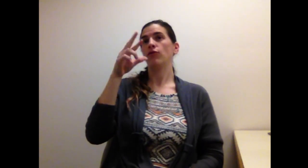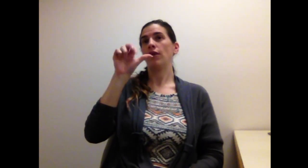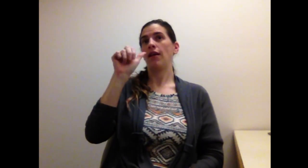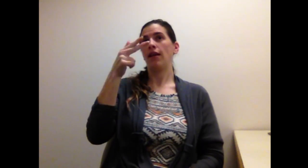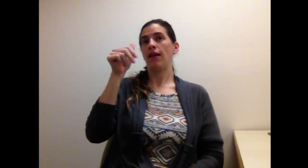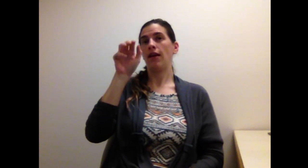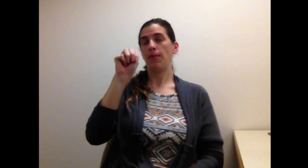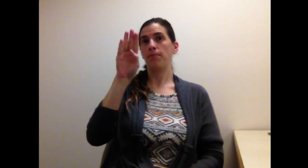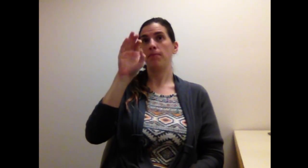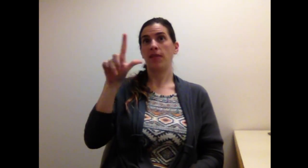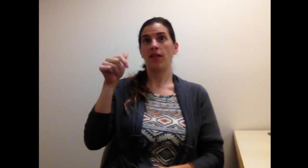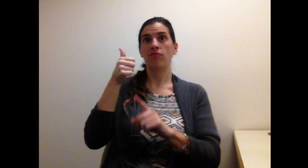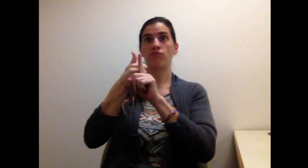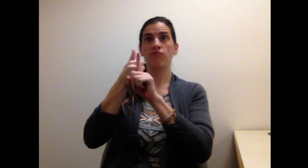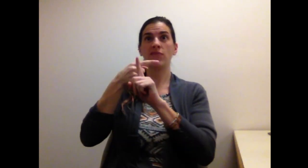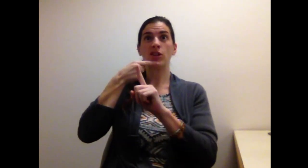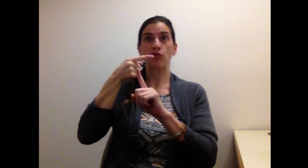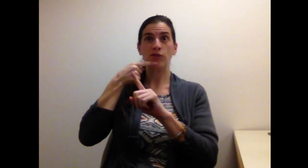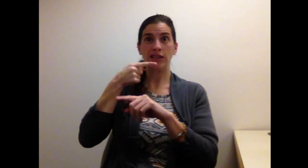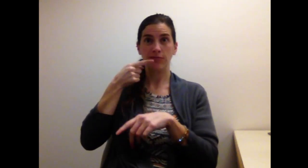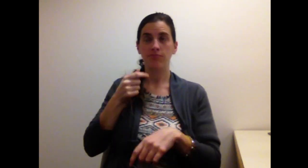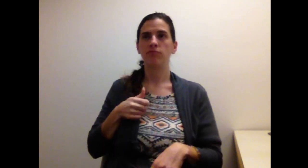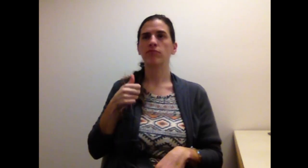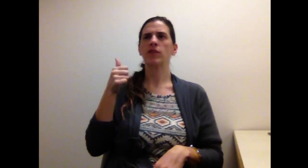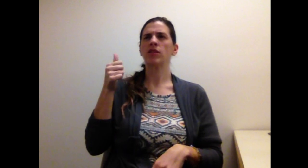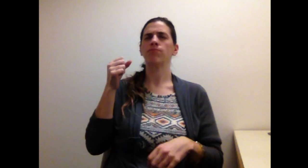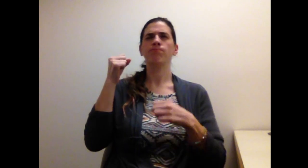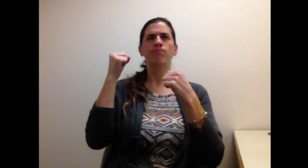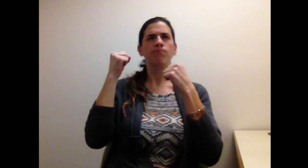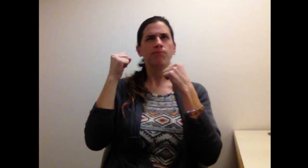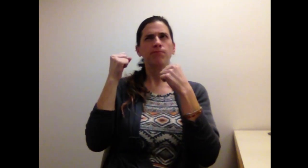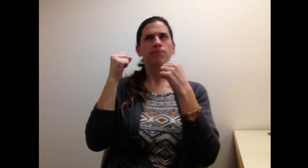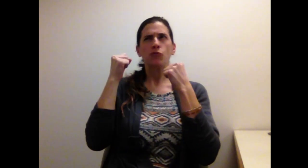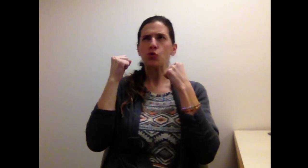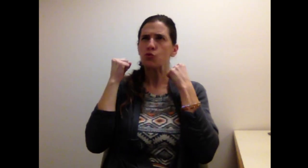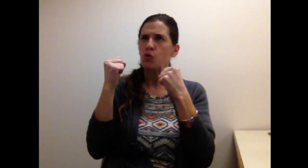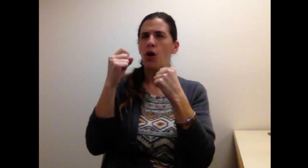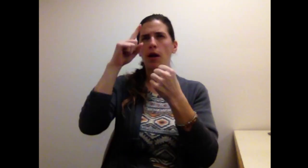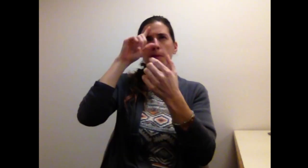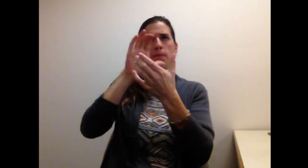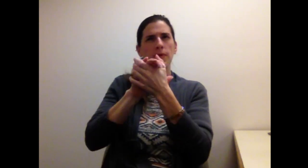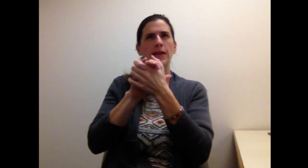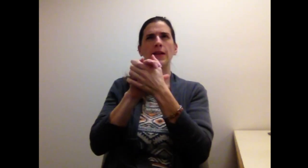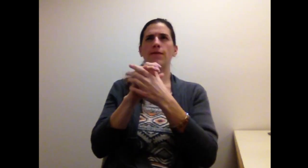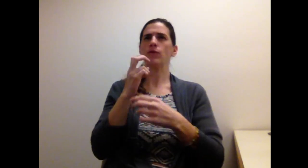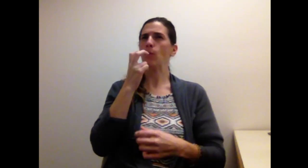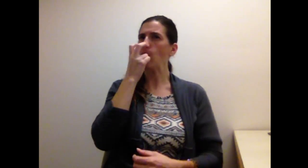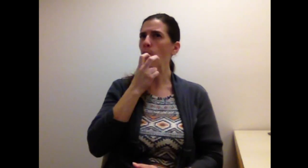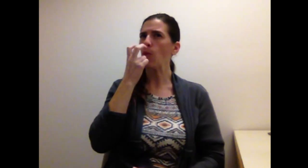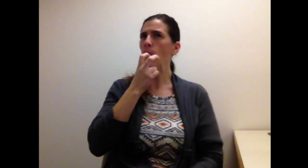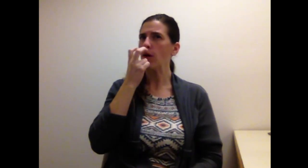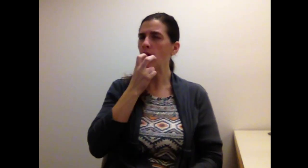Graham Bell. He was a hearing man, and he believed strongly that deaf people could be